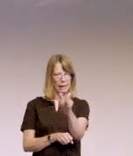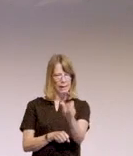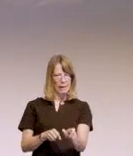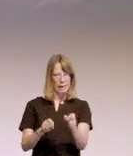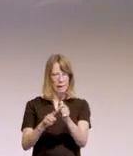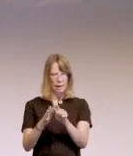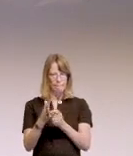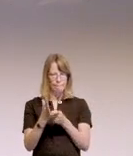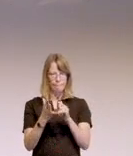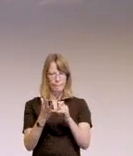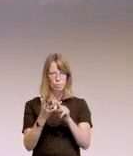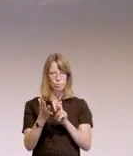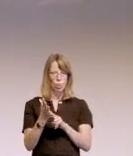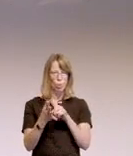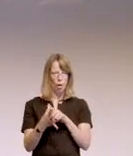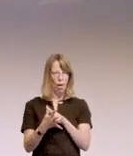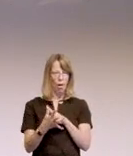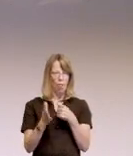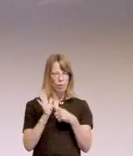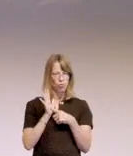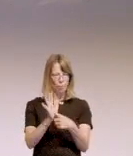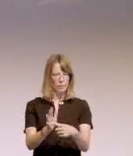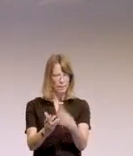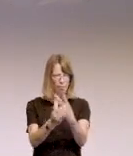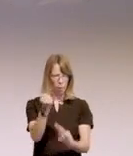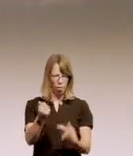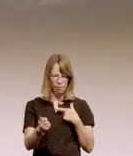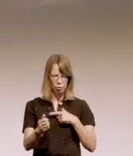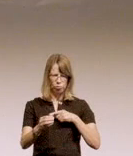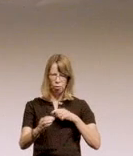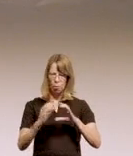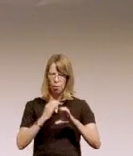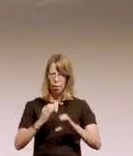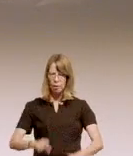two individuals when they have fundamentally different ways of communicating?